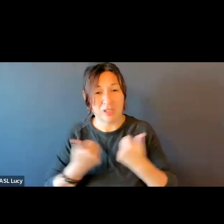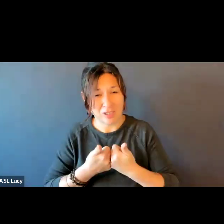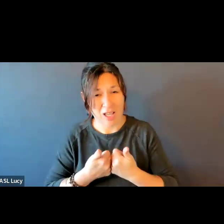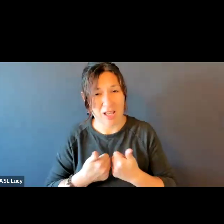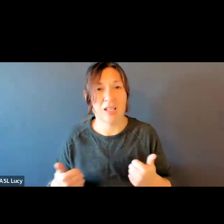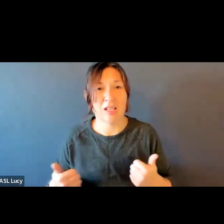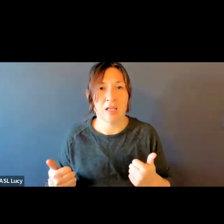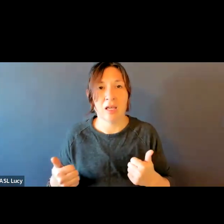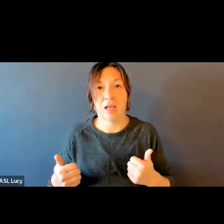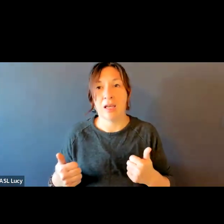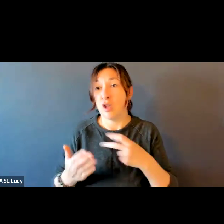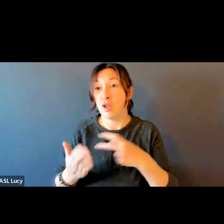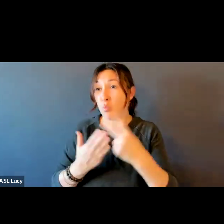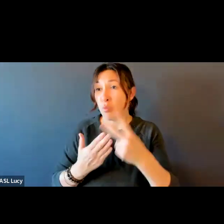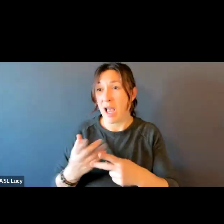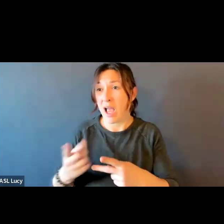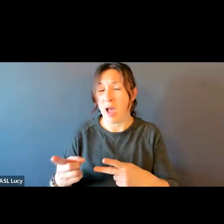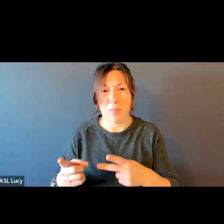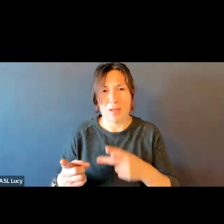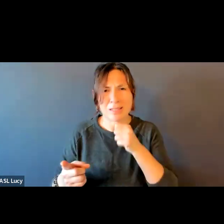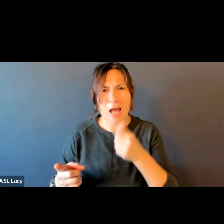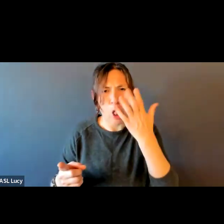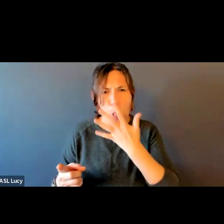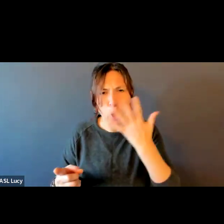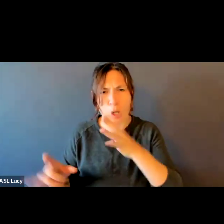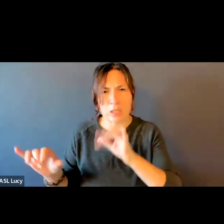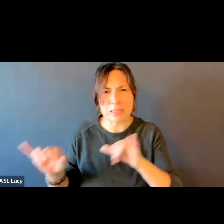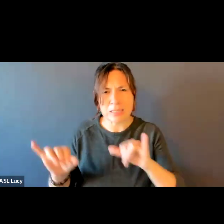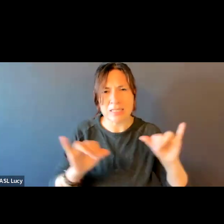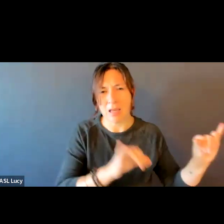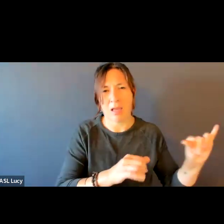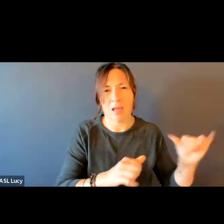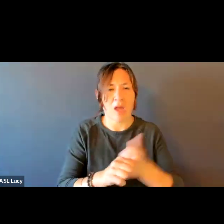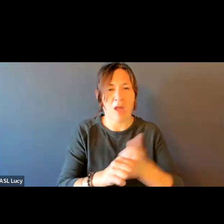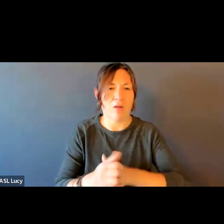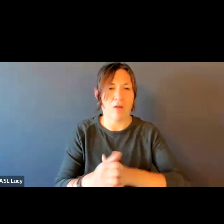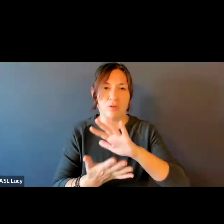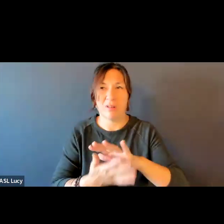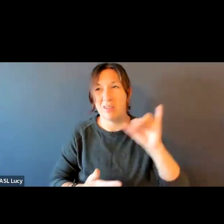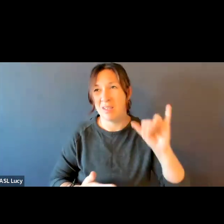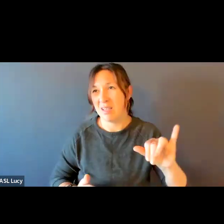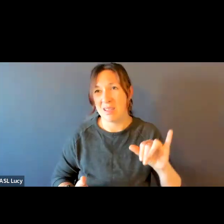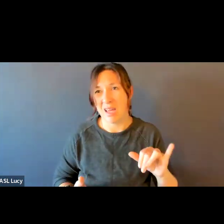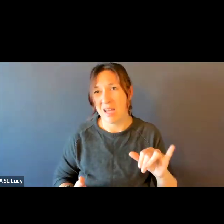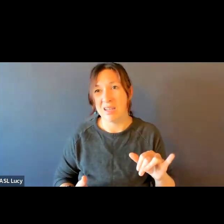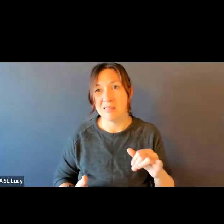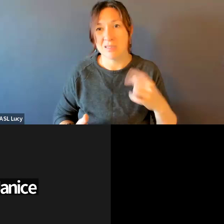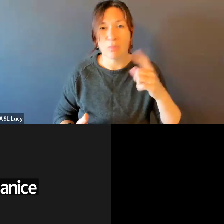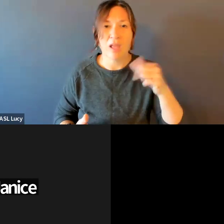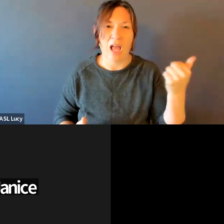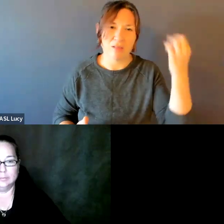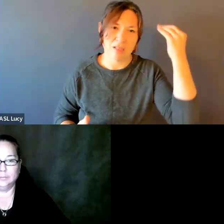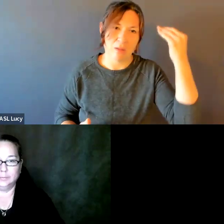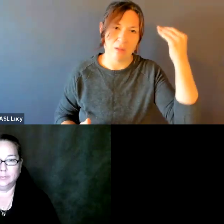mean the same thing in every school building right now. And so that's another consideration in terms of looking at those data.